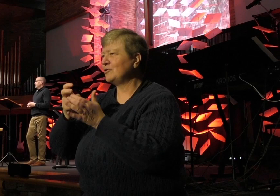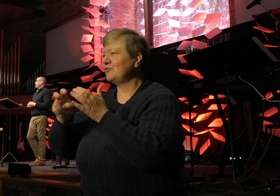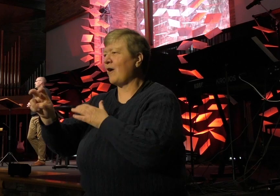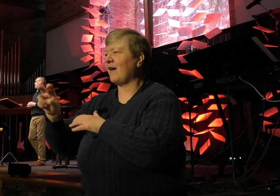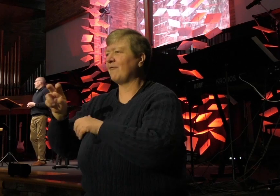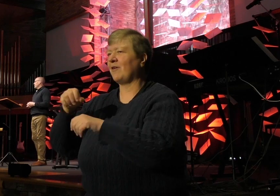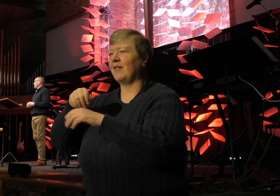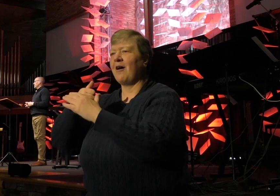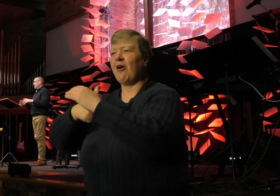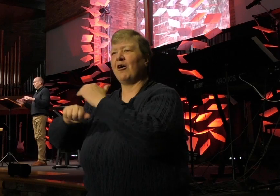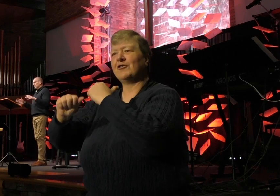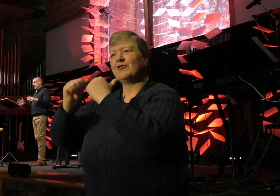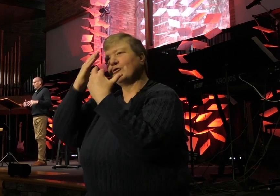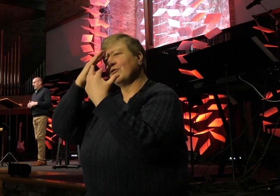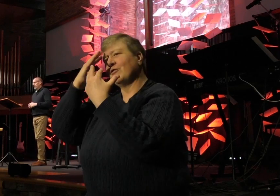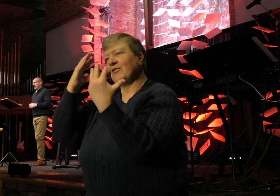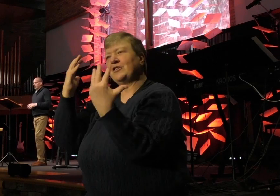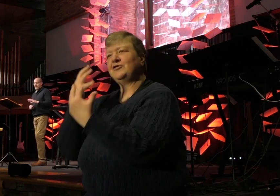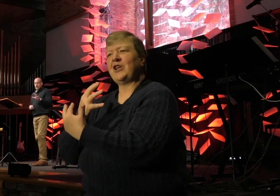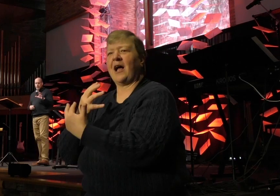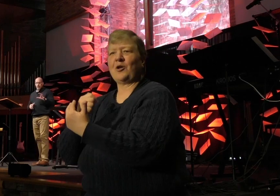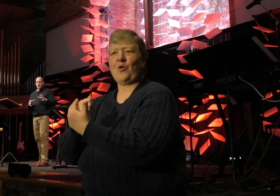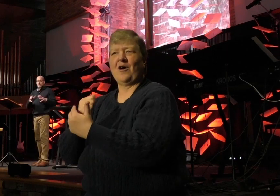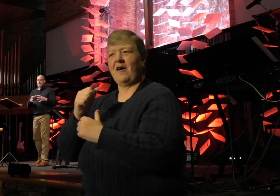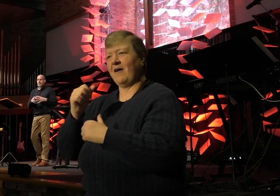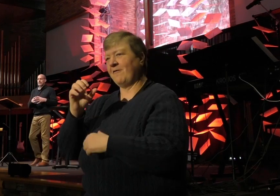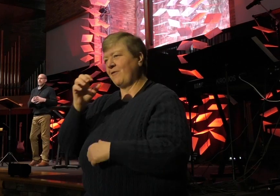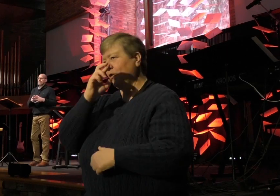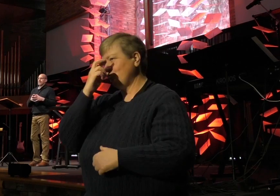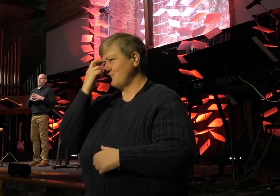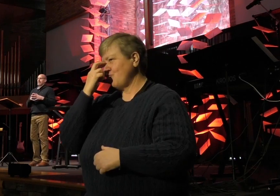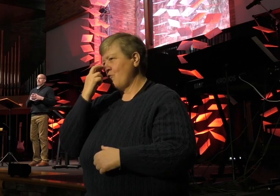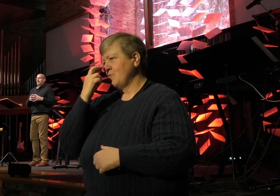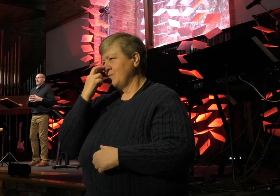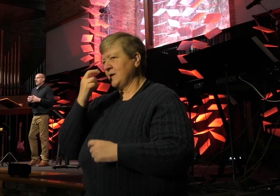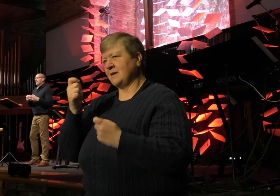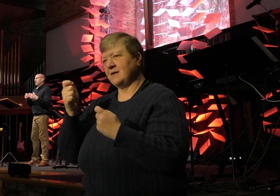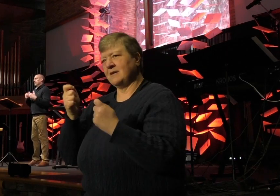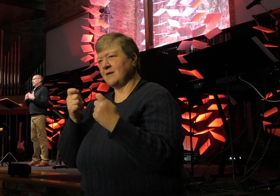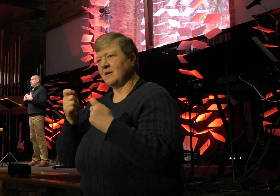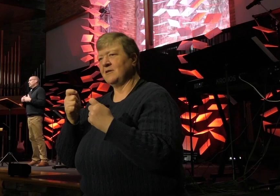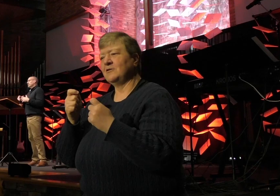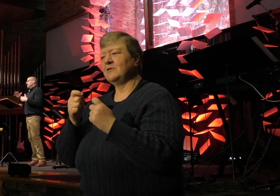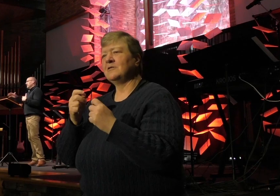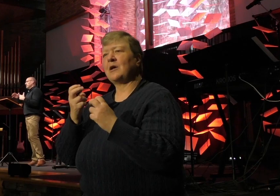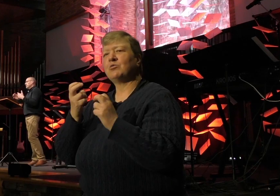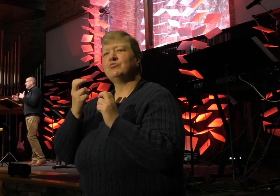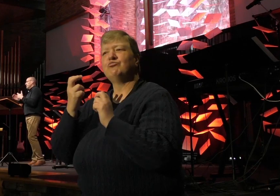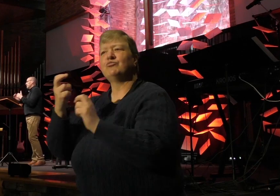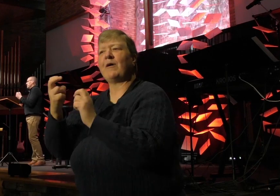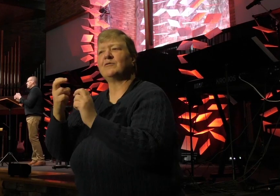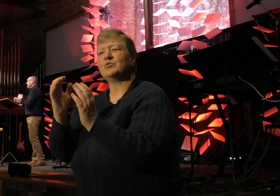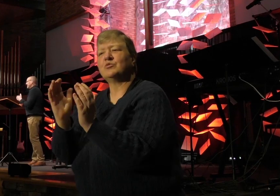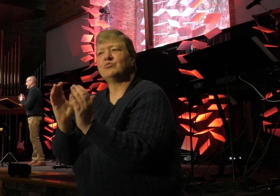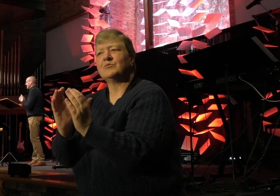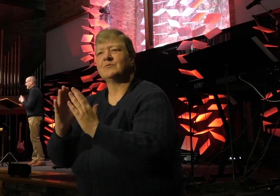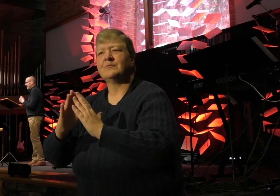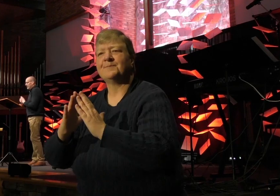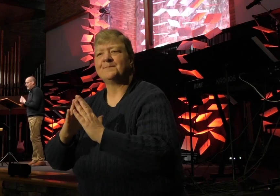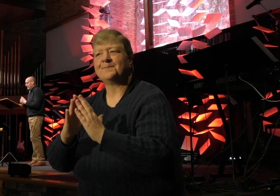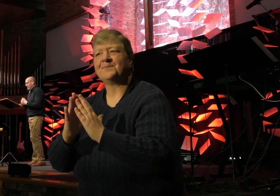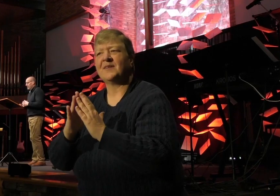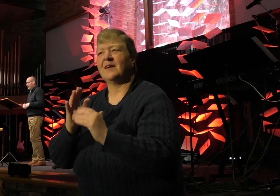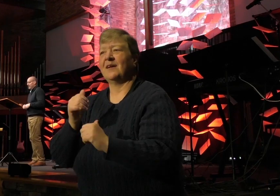an occupying brute force of the Roman Empire to a little place under the rule of an egotistical